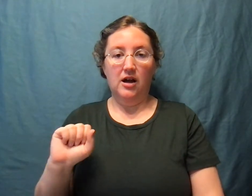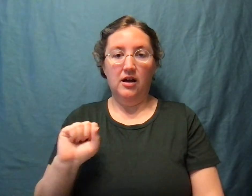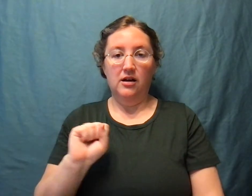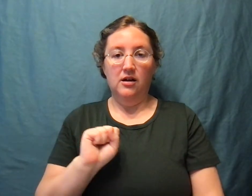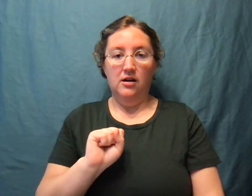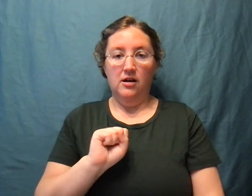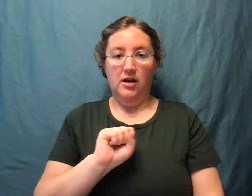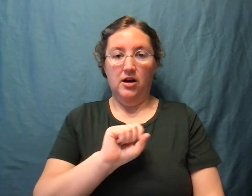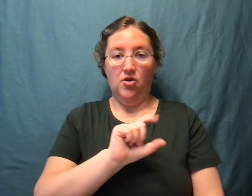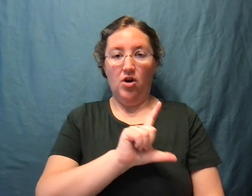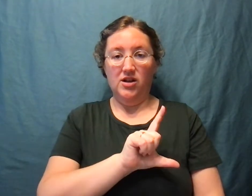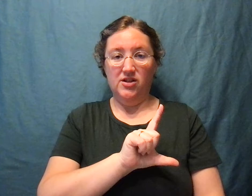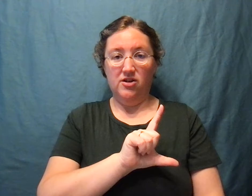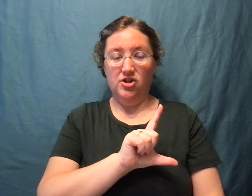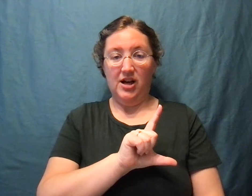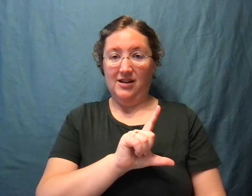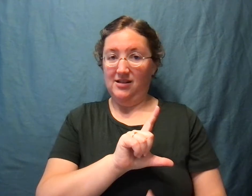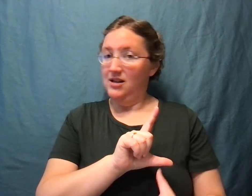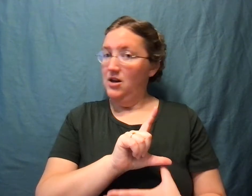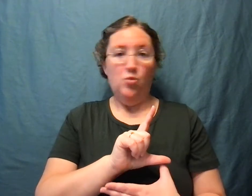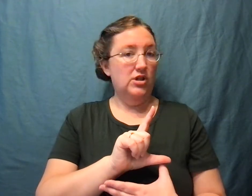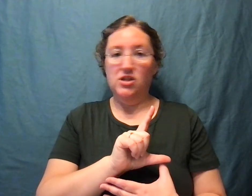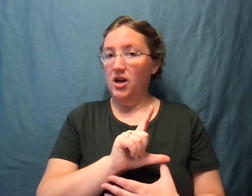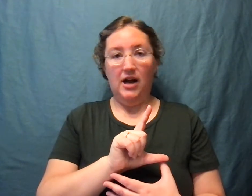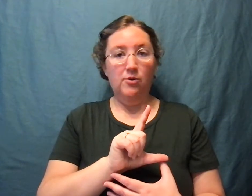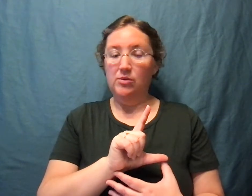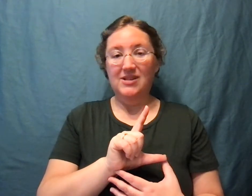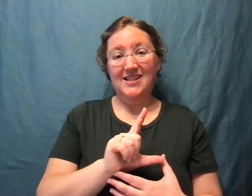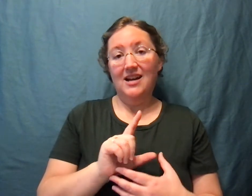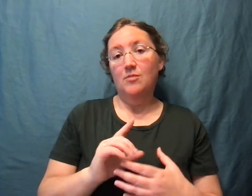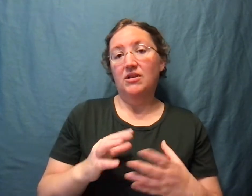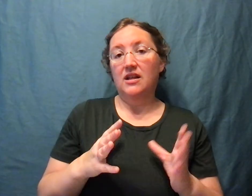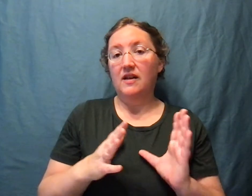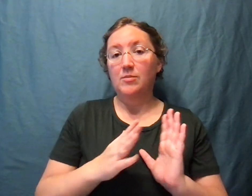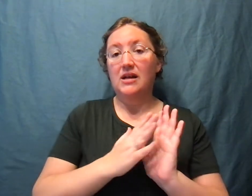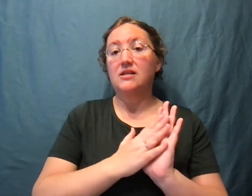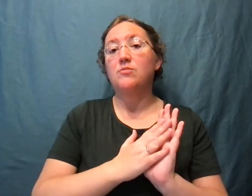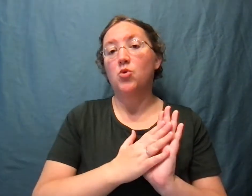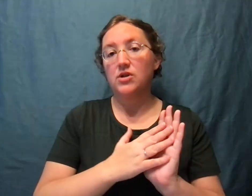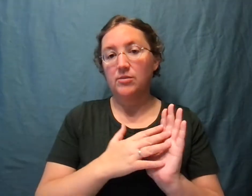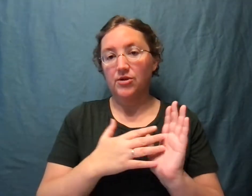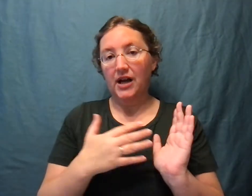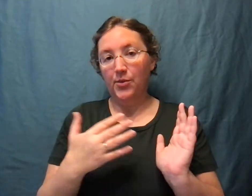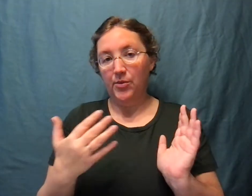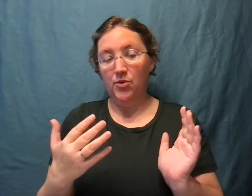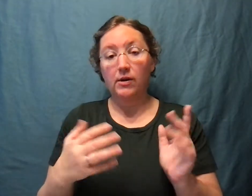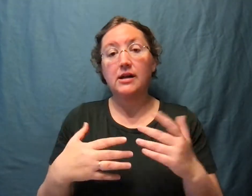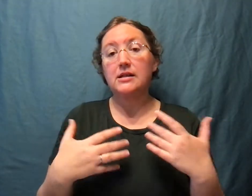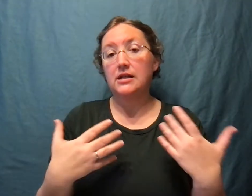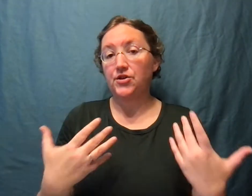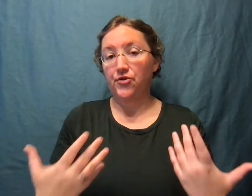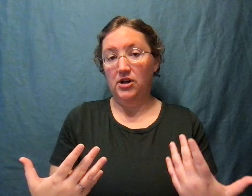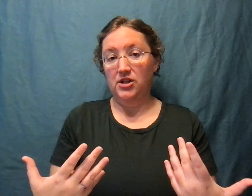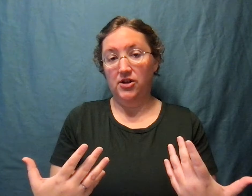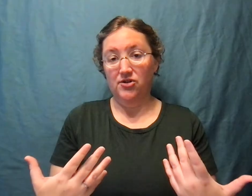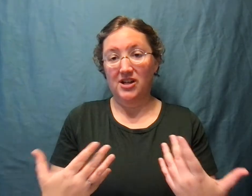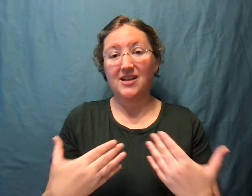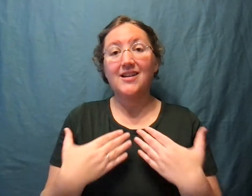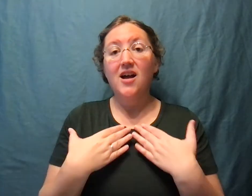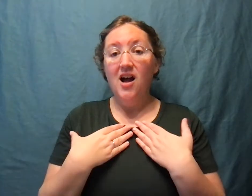sign it across their chest, which is not how we would sign it, but they think because it's more similar to how we would read, it's easier for us to understand it. I